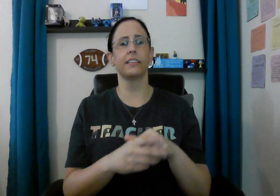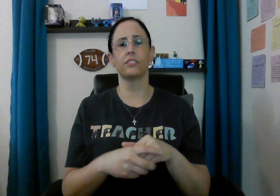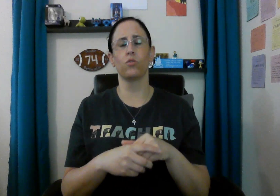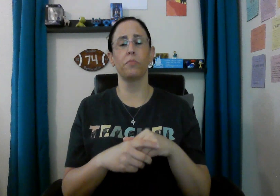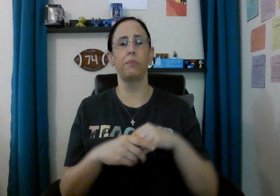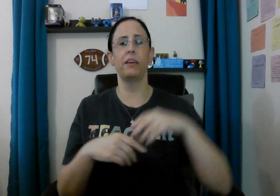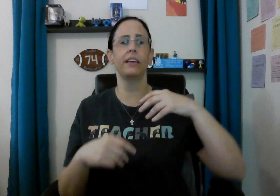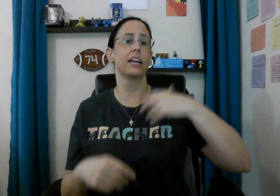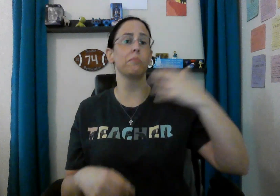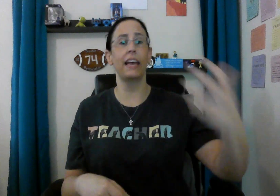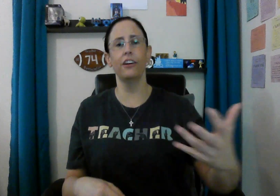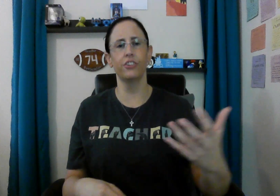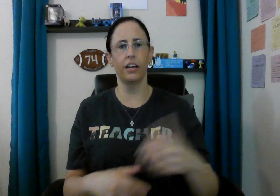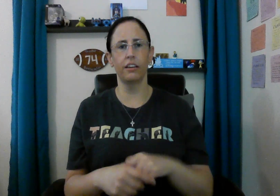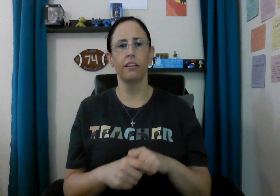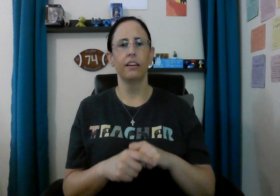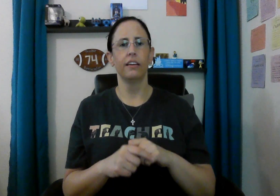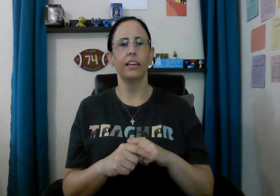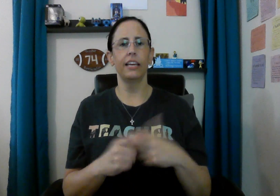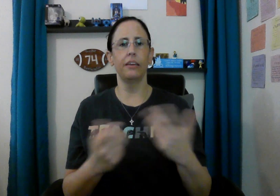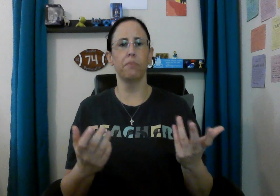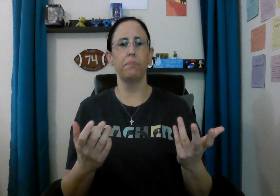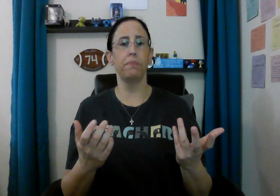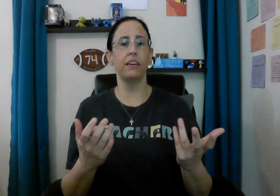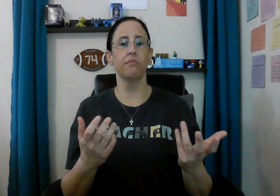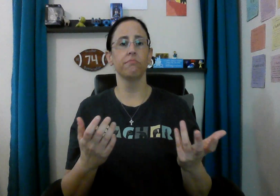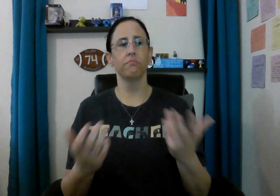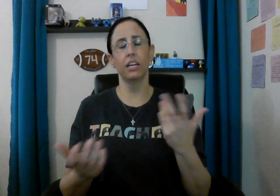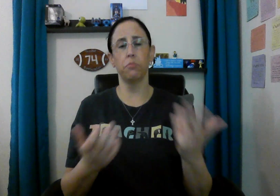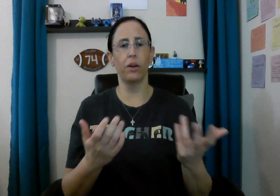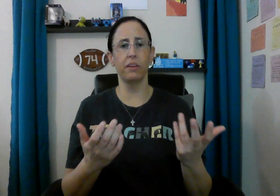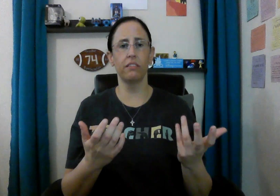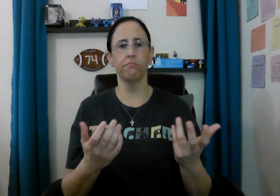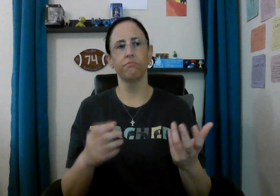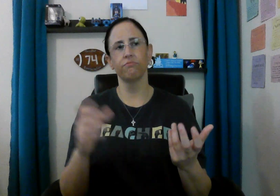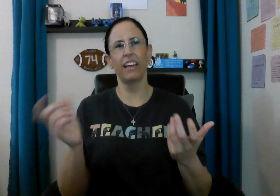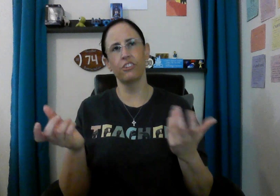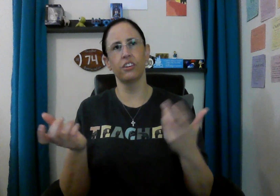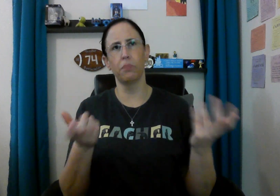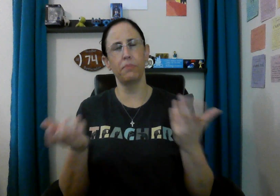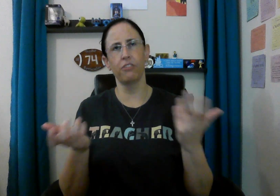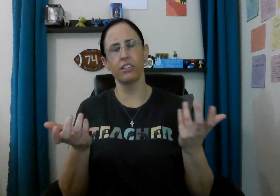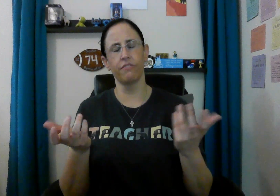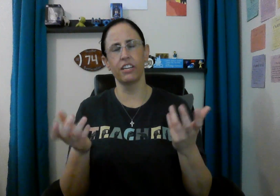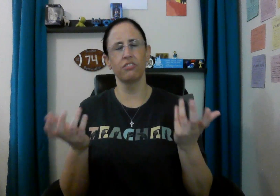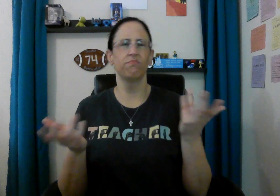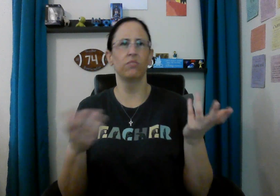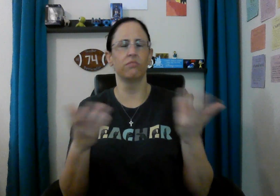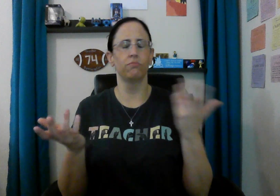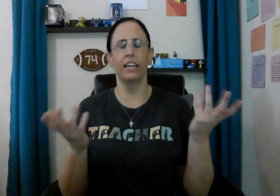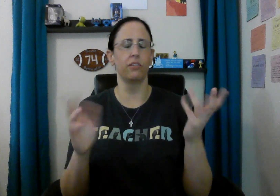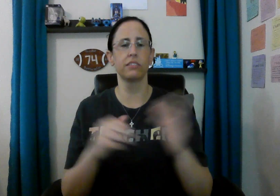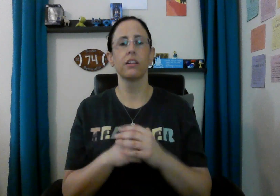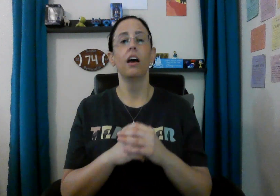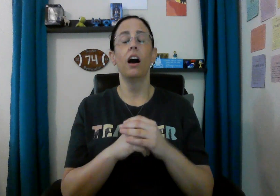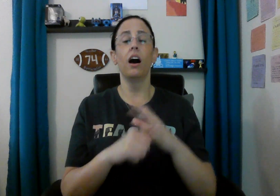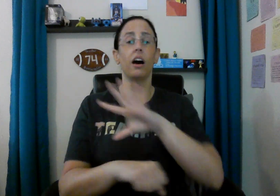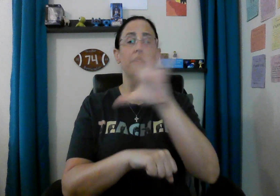dentist or maybe getting my hair done, it might be an appointment. Hair done might be a reservation. Well, anyways,